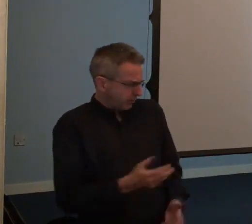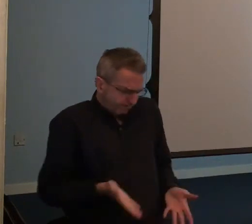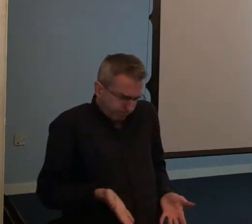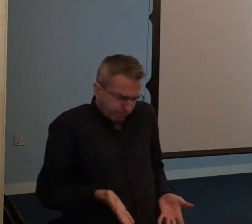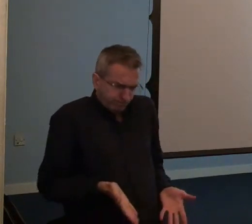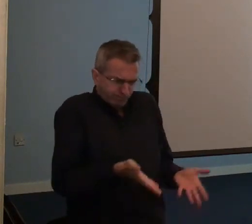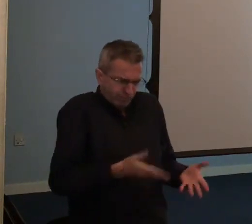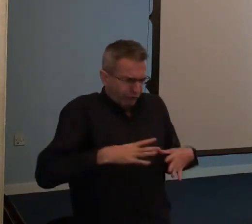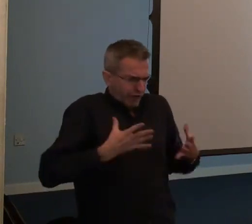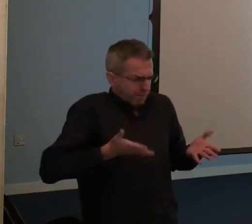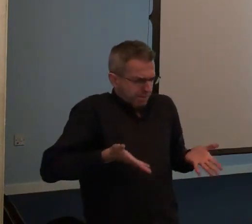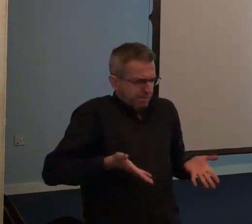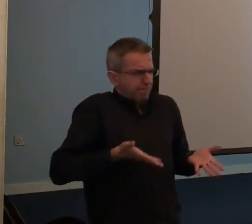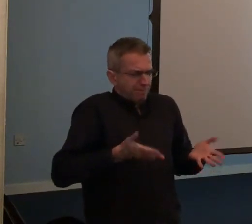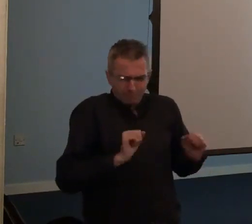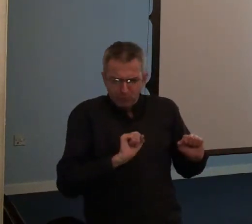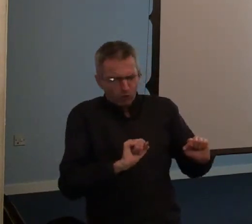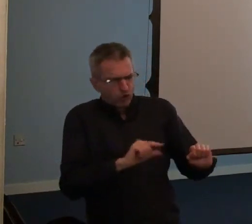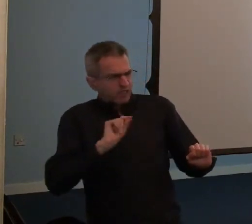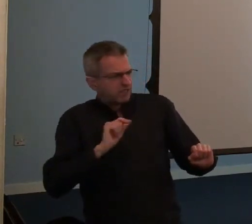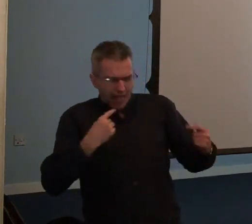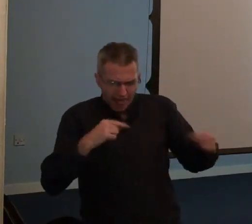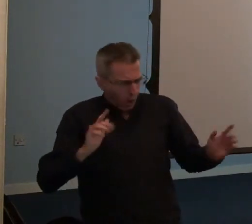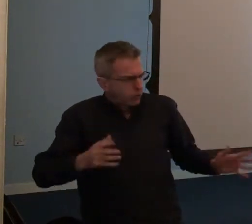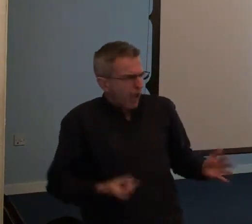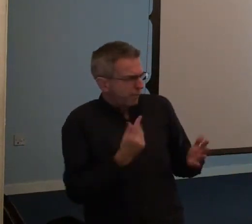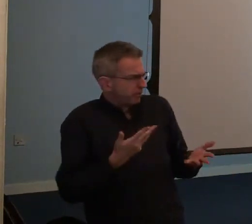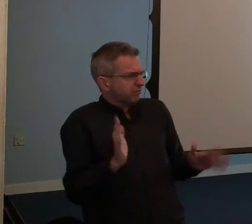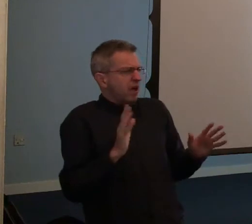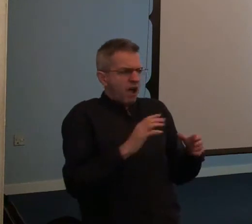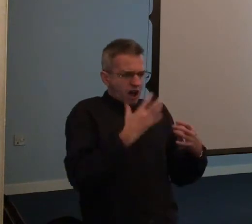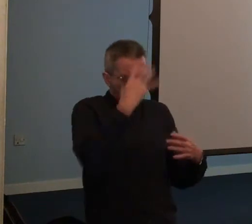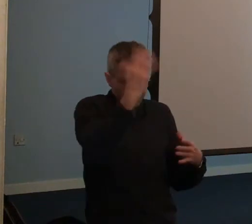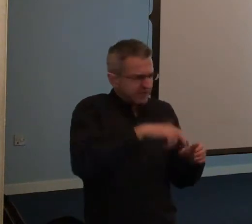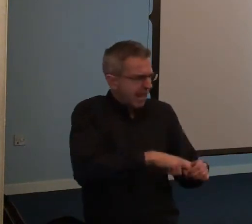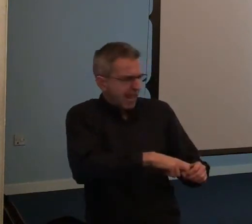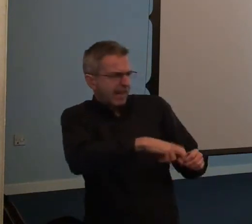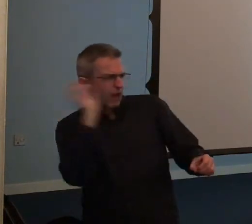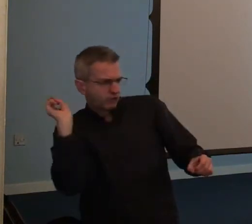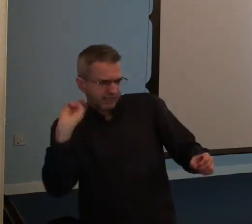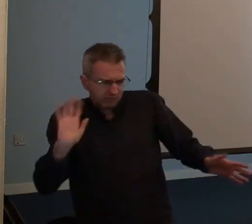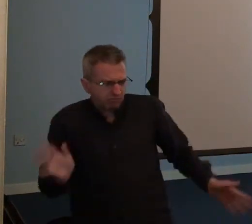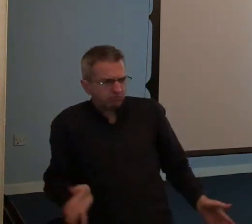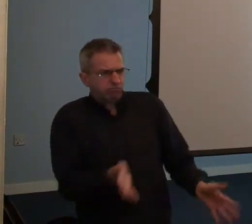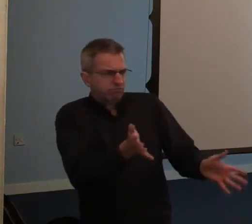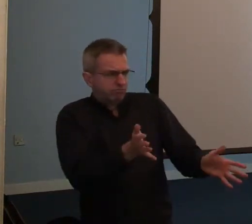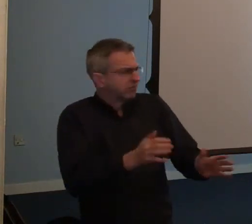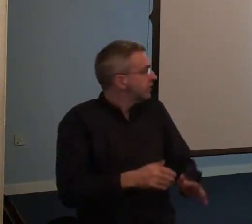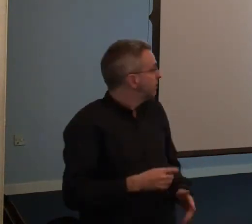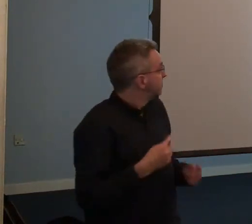Do you know, people, the view is that people have the right and the freedom to choose, and, you know, governments should stay away from that, but